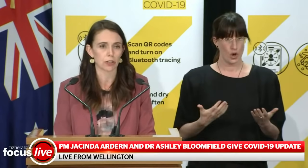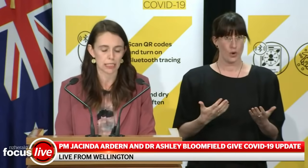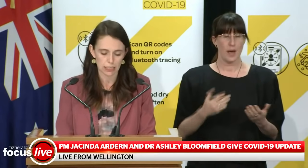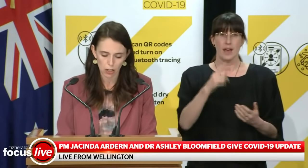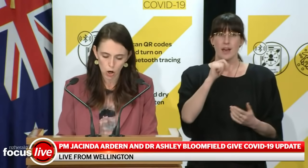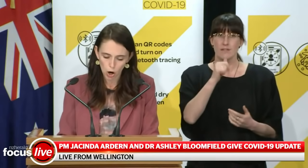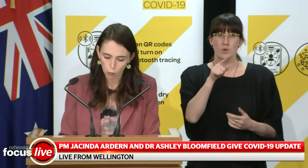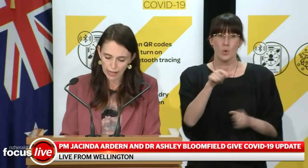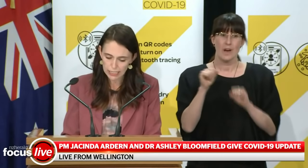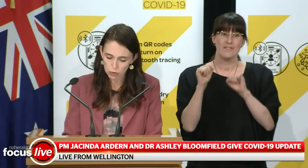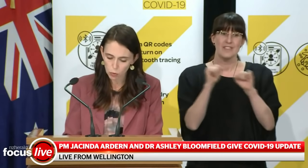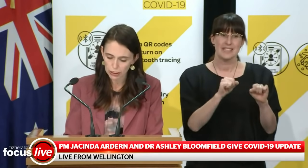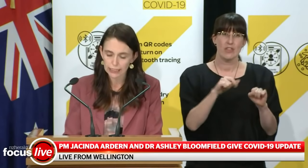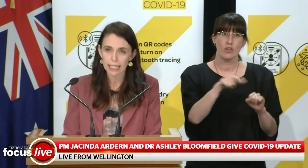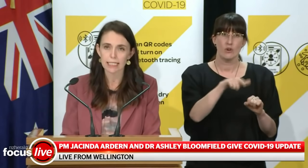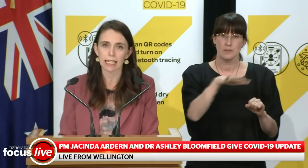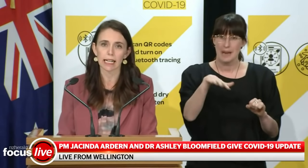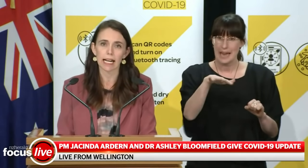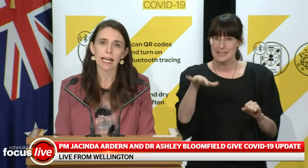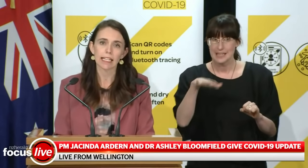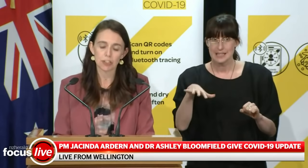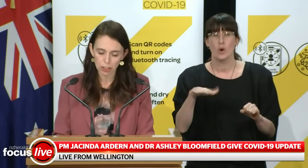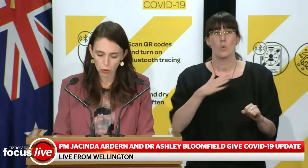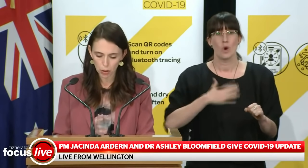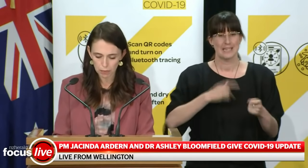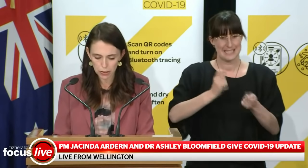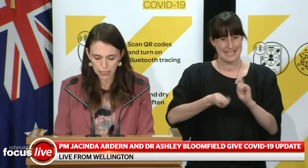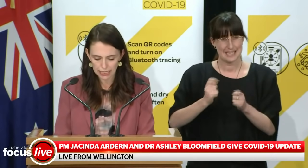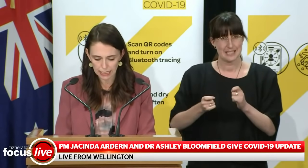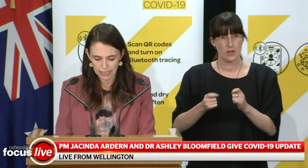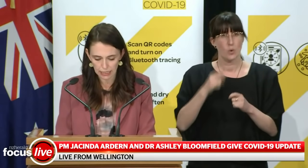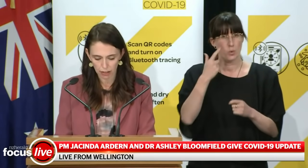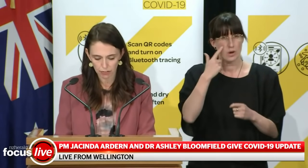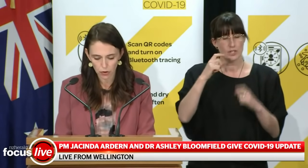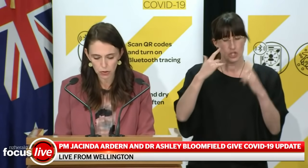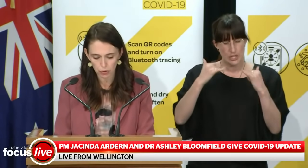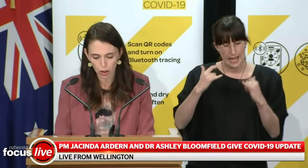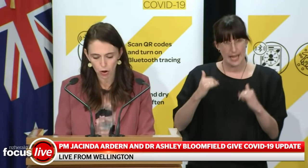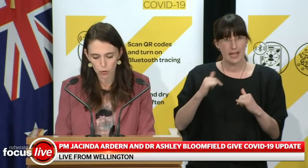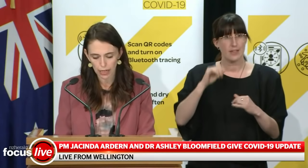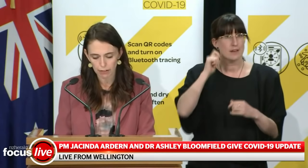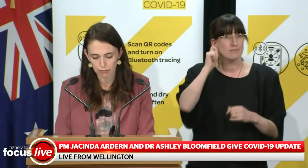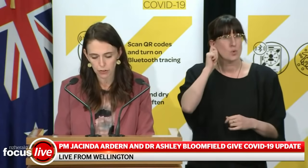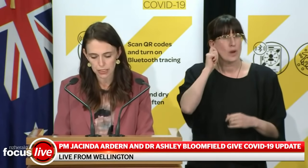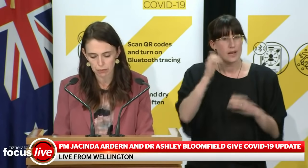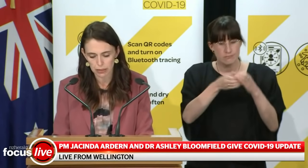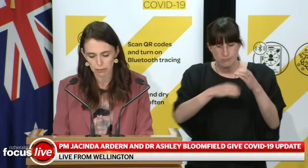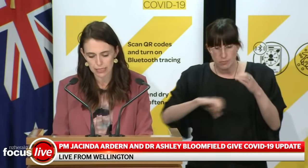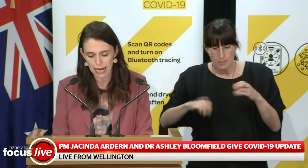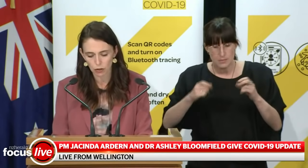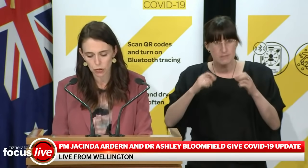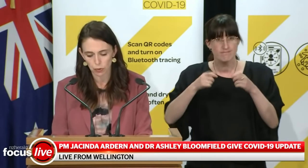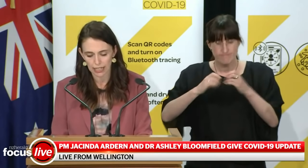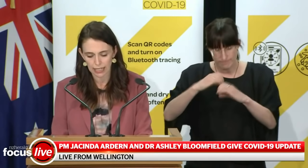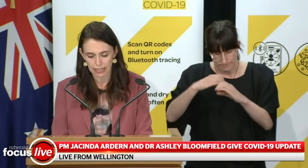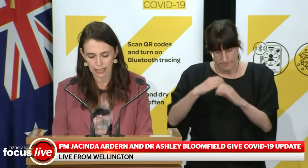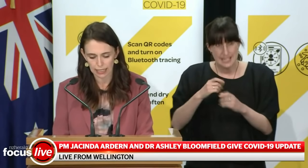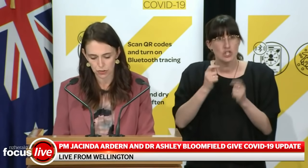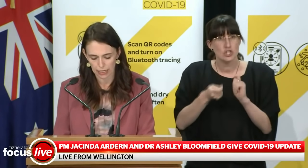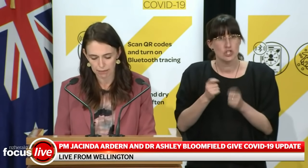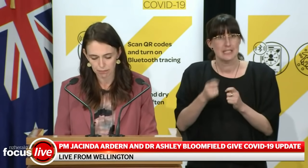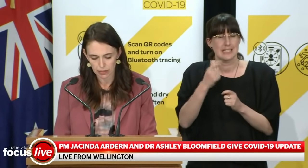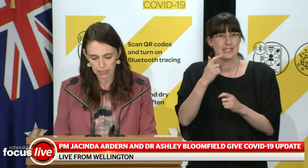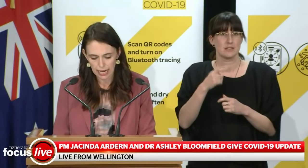of interest, wastewater testing, and general community testing of those with cold and flu symptoms elsewhere